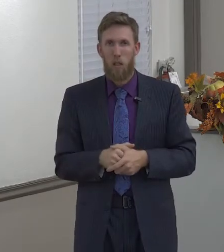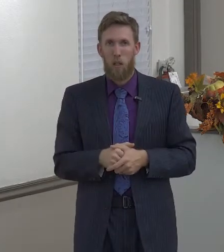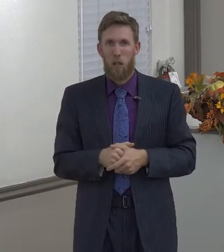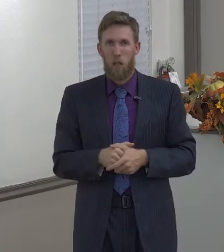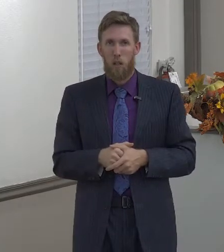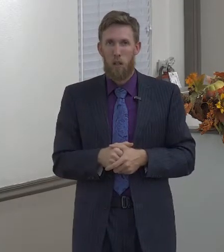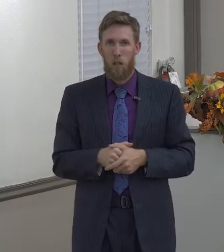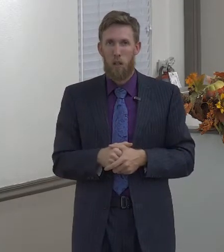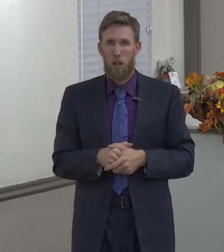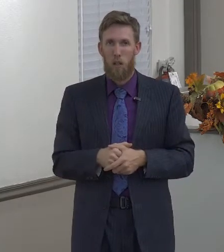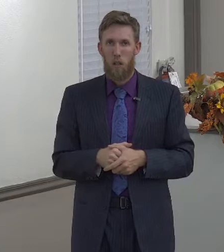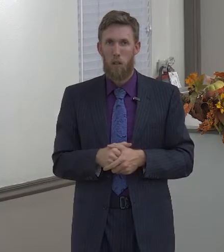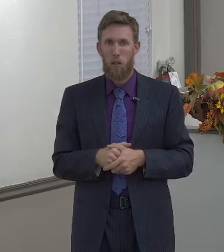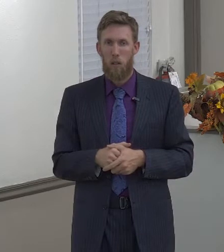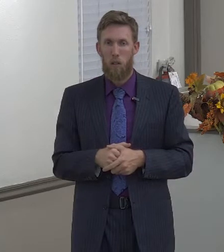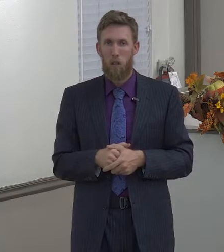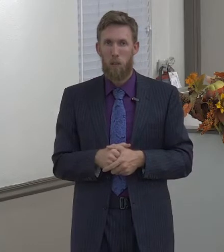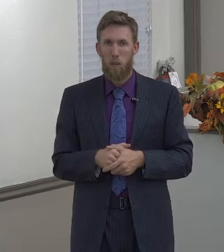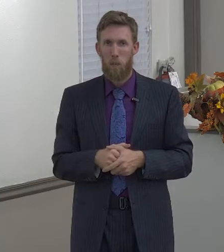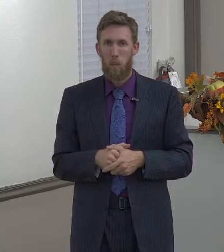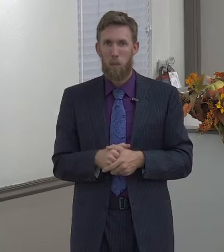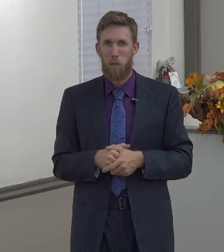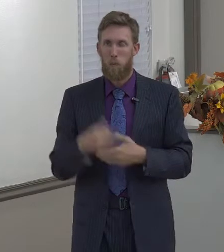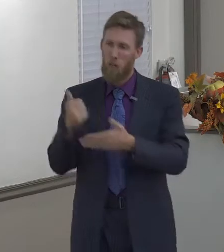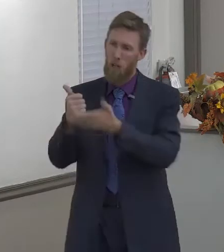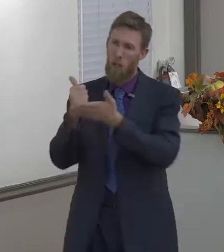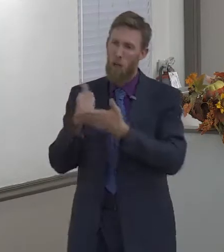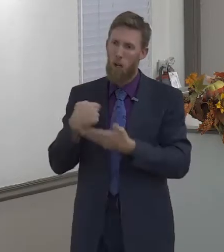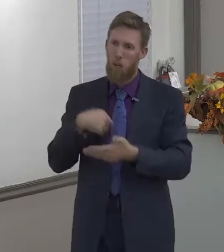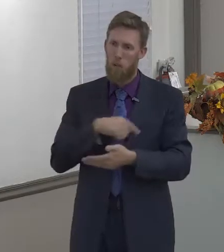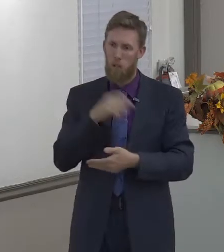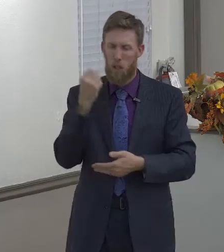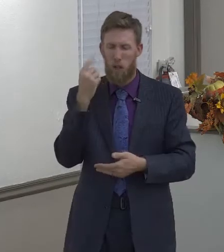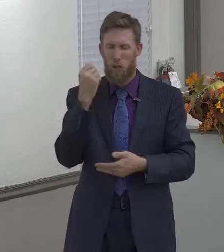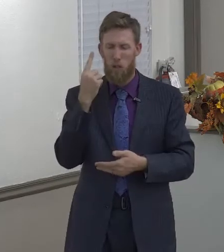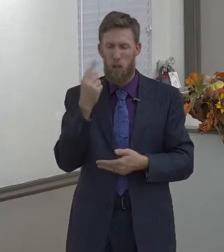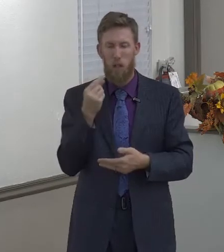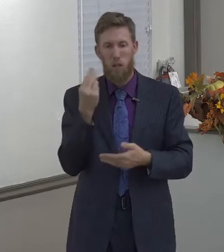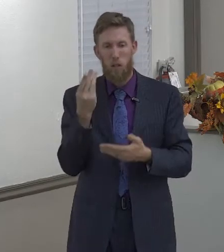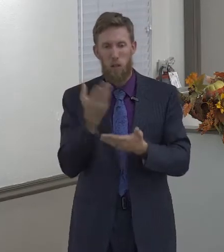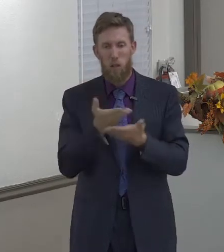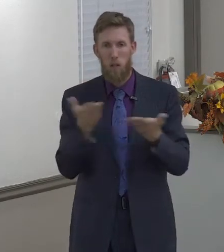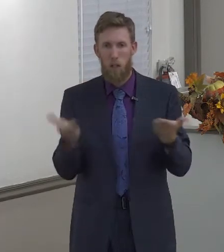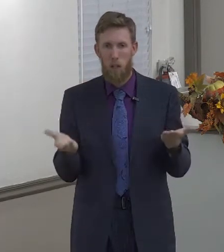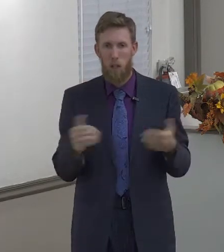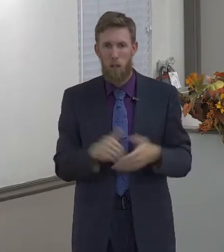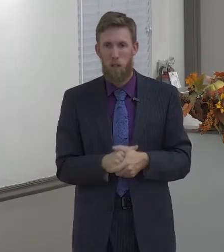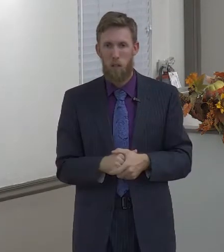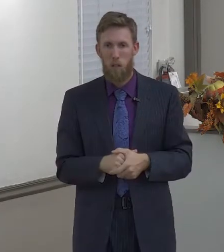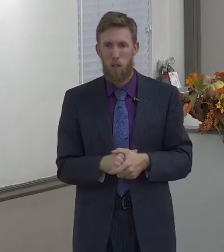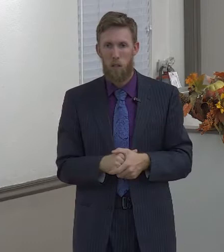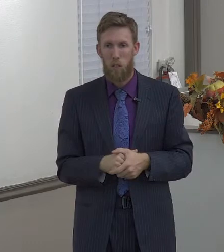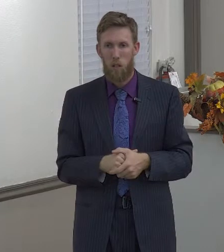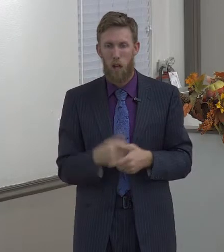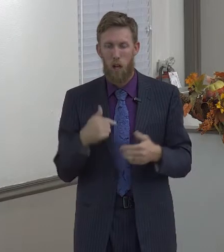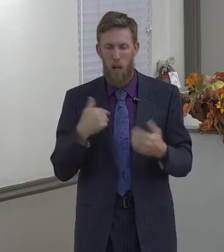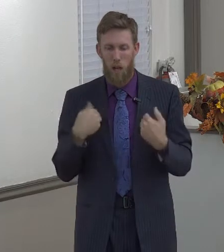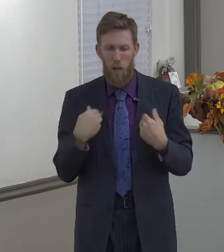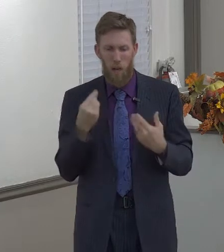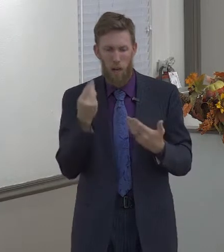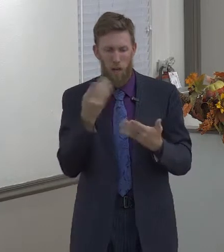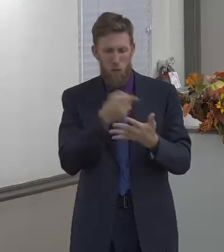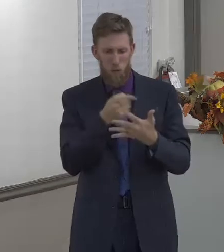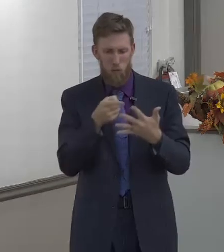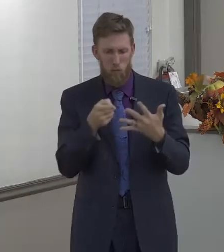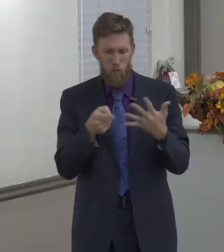through them relatively quickly. So try to keep up. First, we are many,